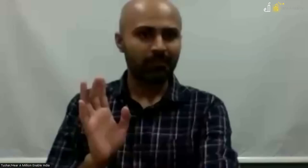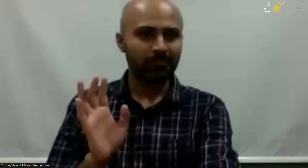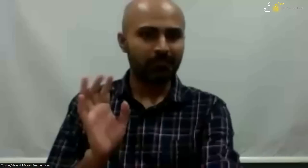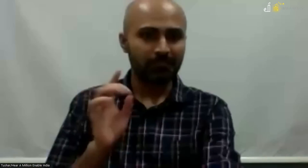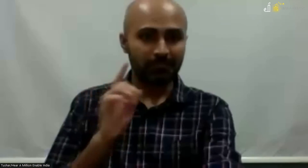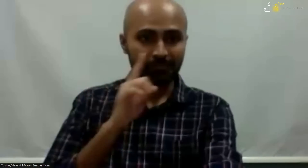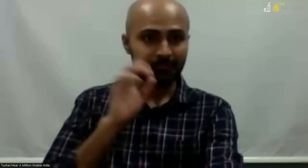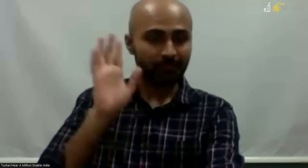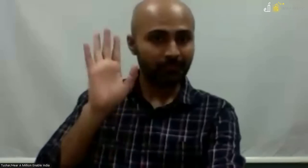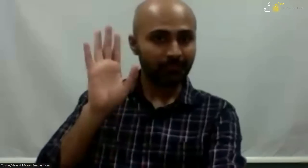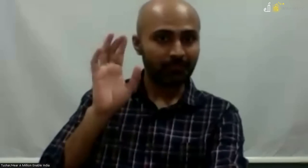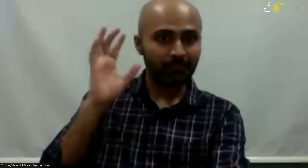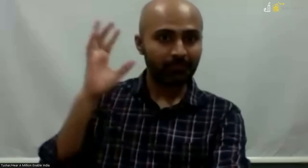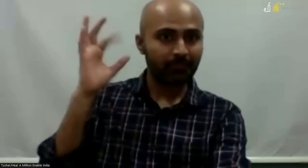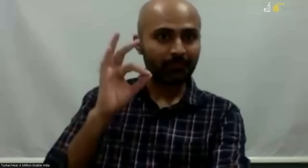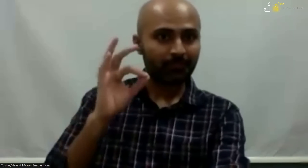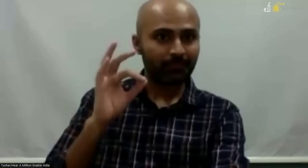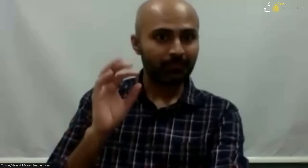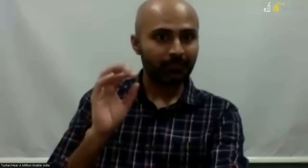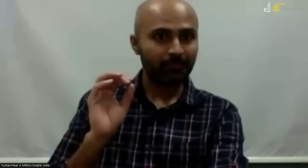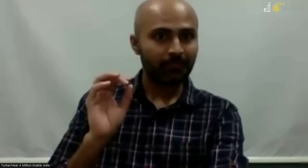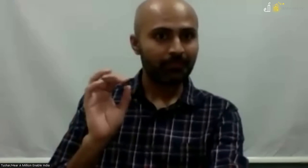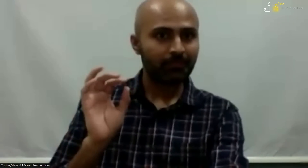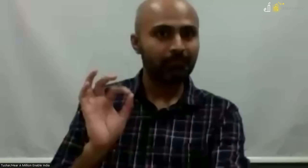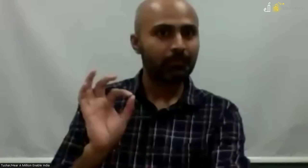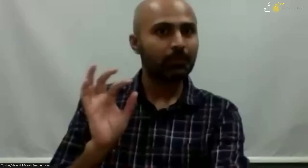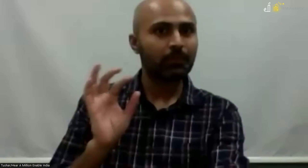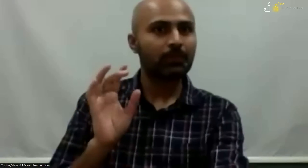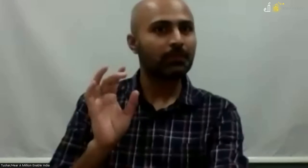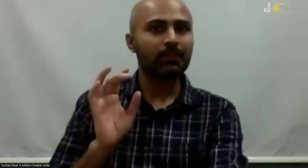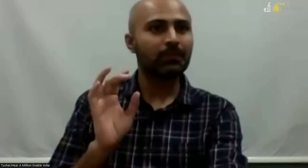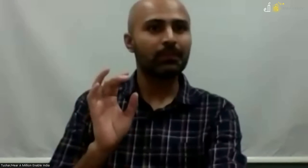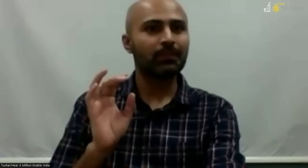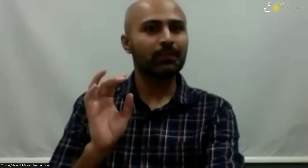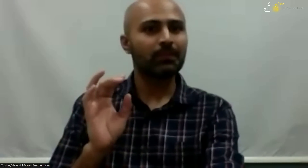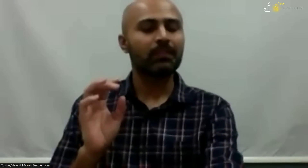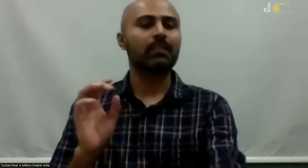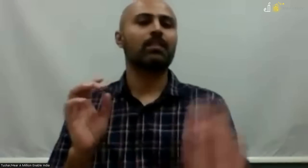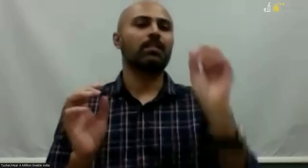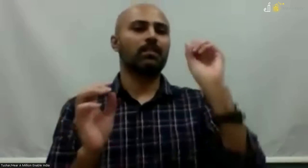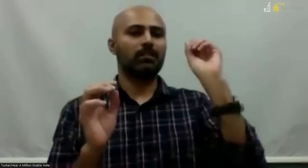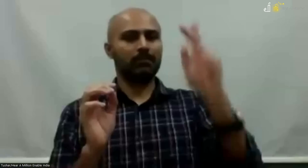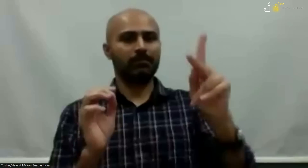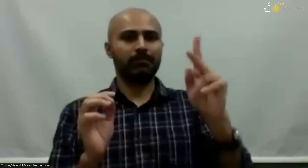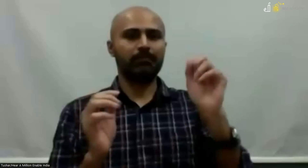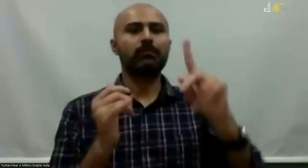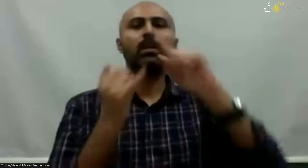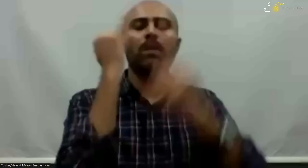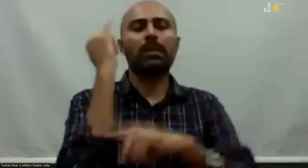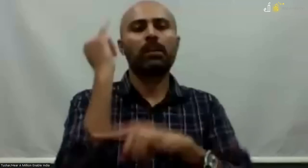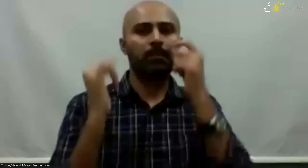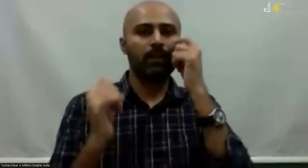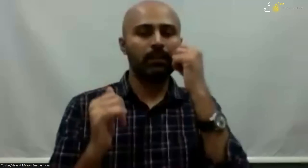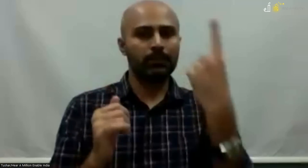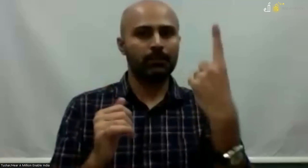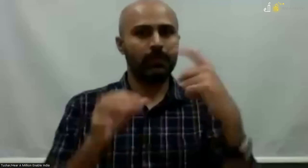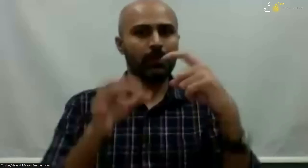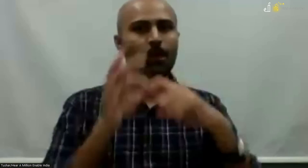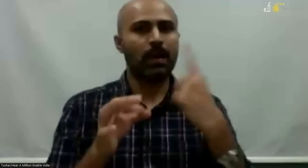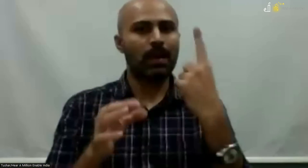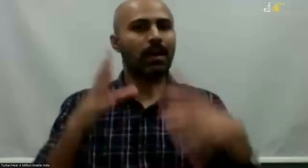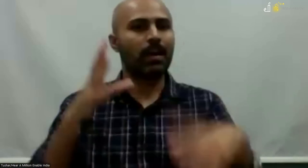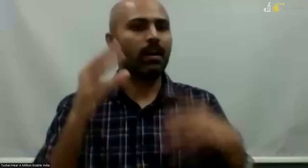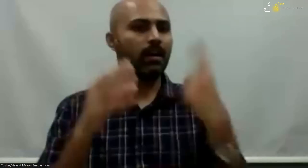one female. Is there any female who would like to ask a question? No? Okay,